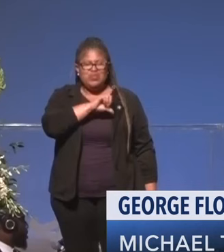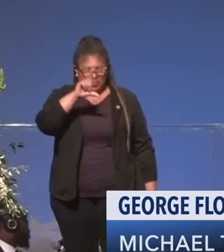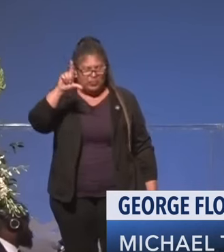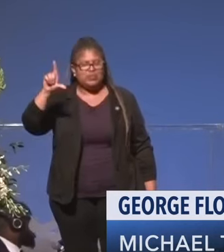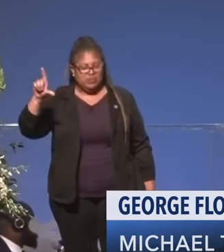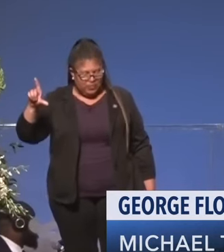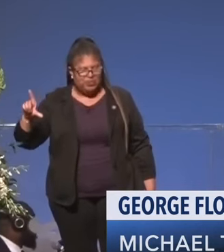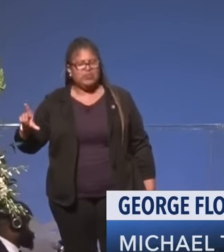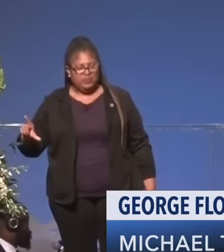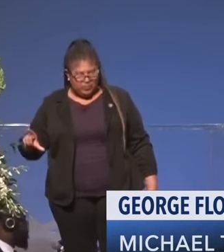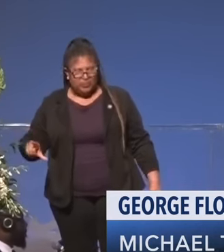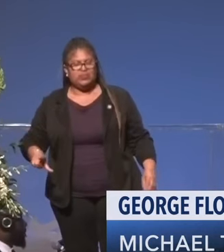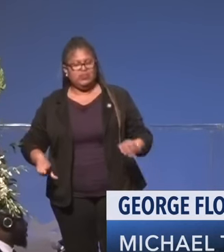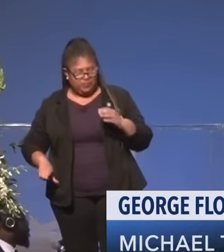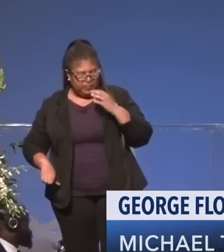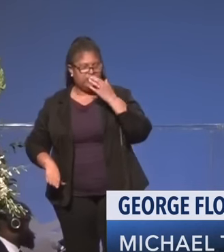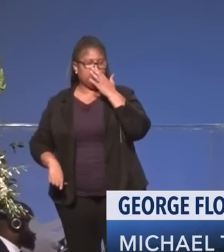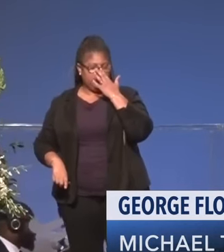long.